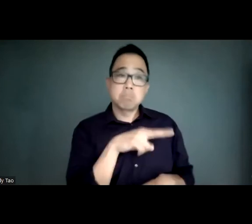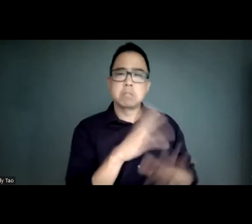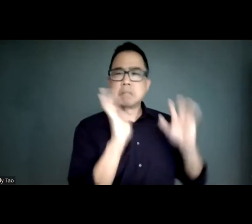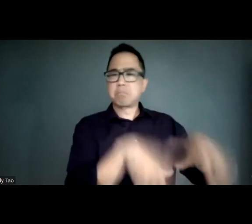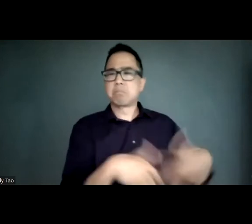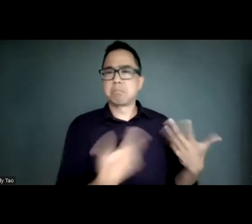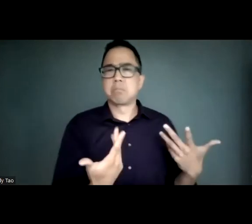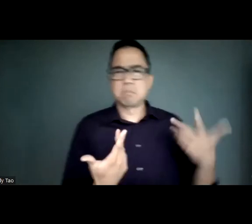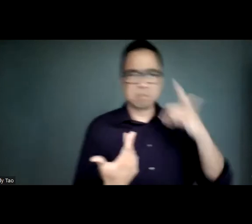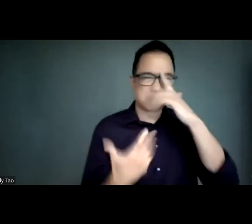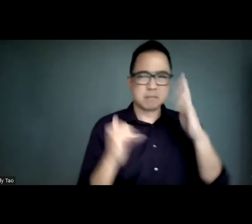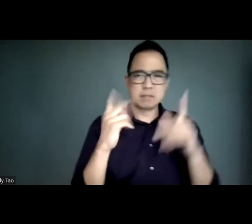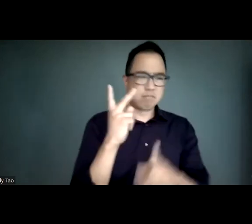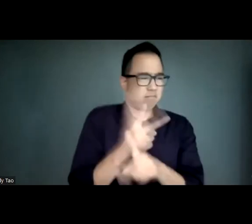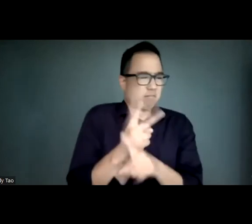wearing a mask.